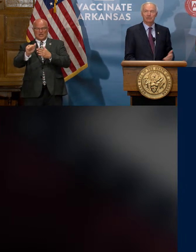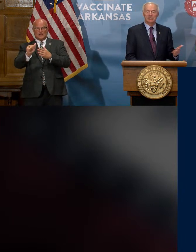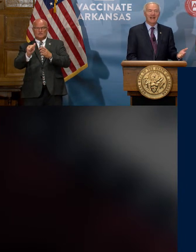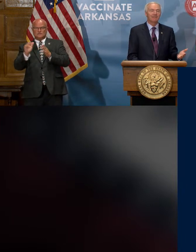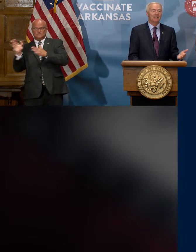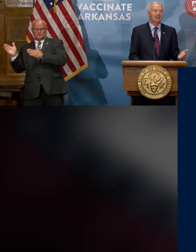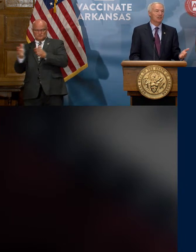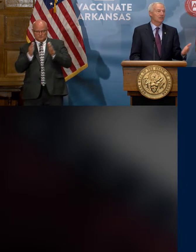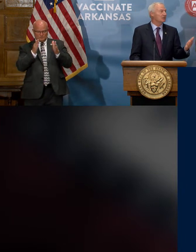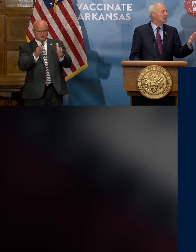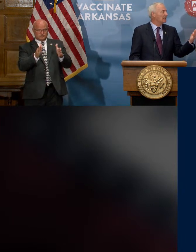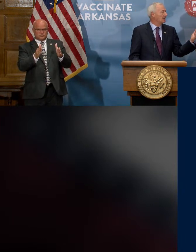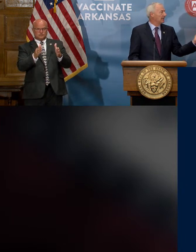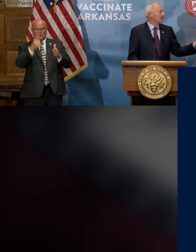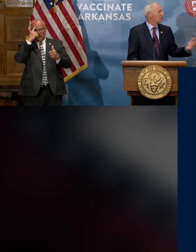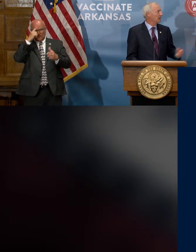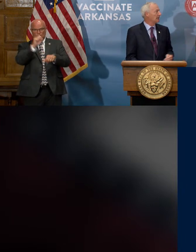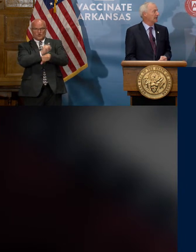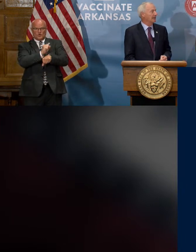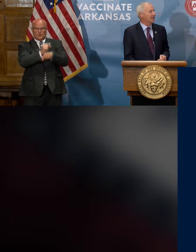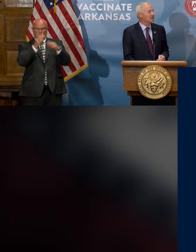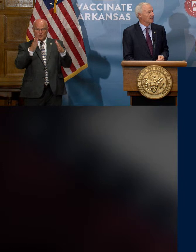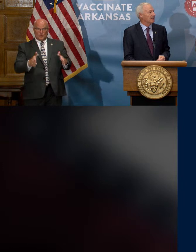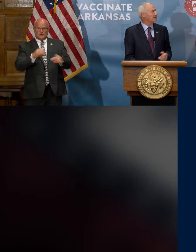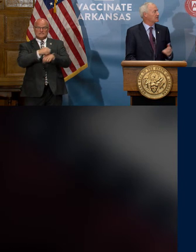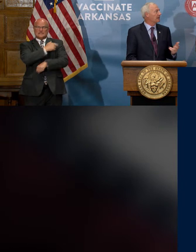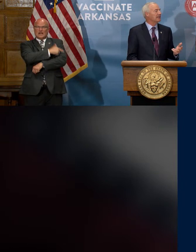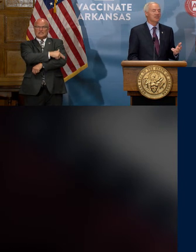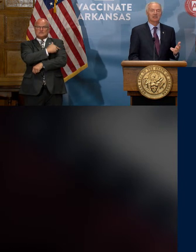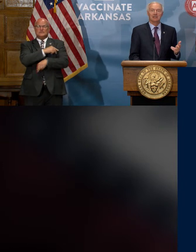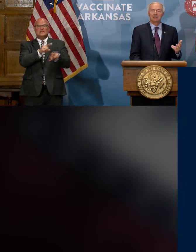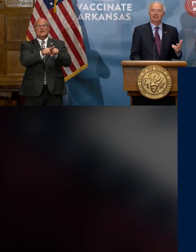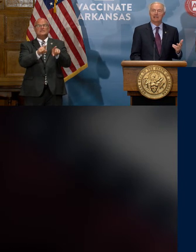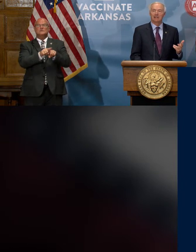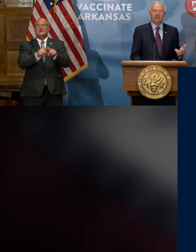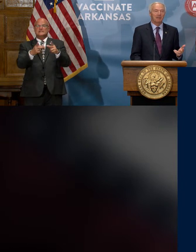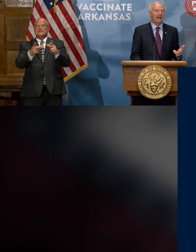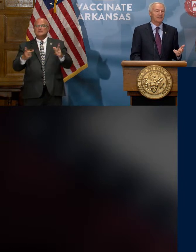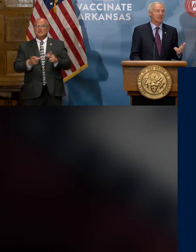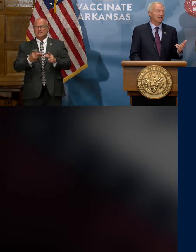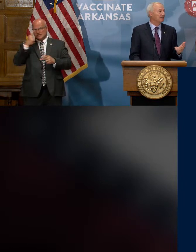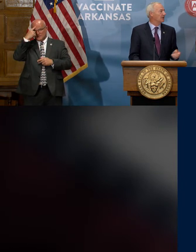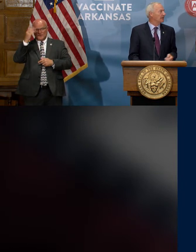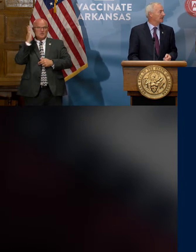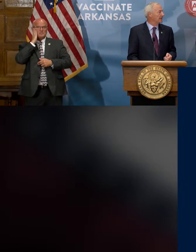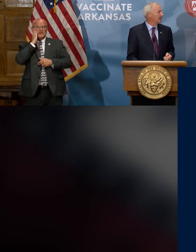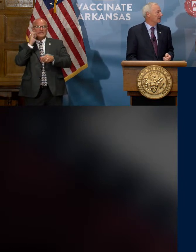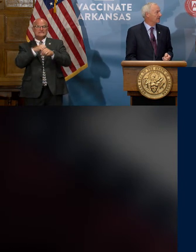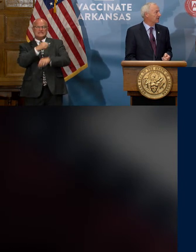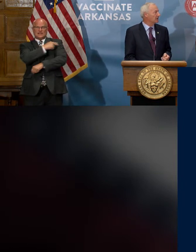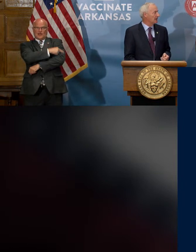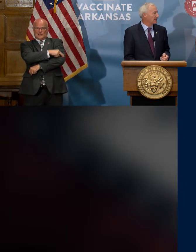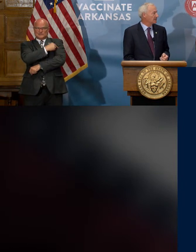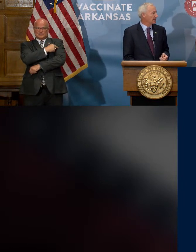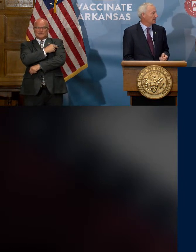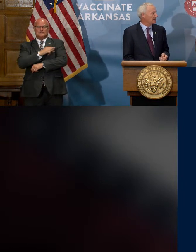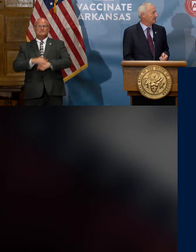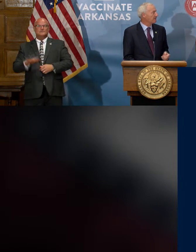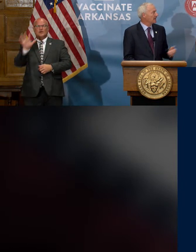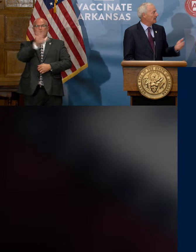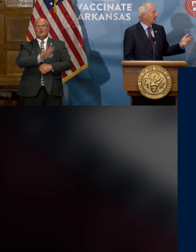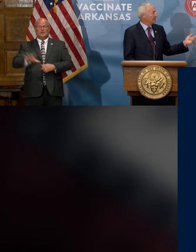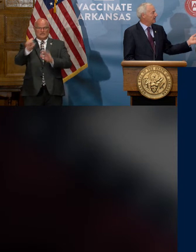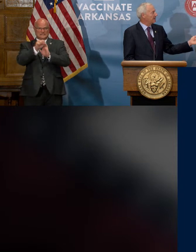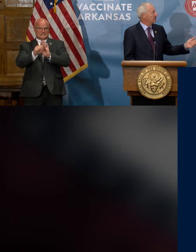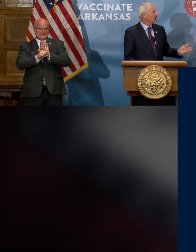devoted to staffing issues as well as space capacity in our different